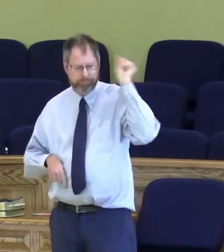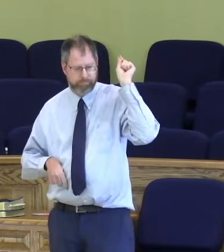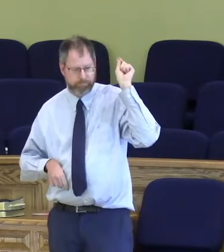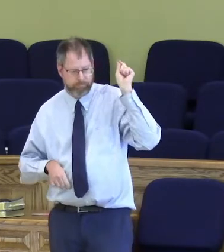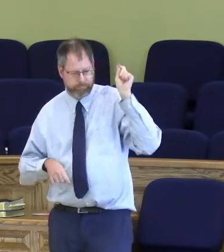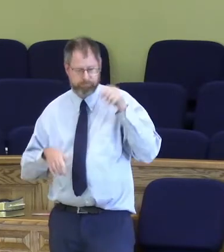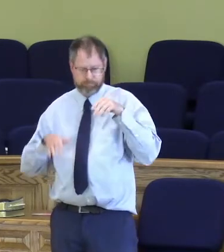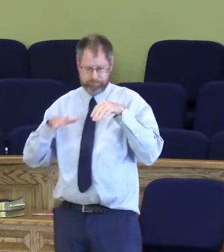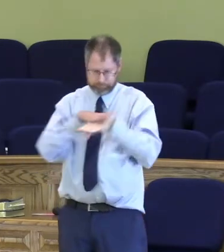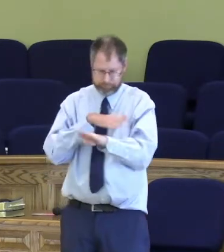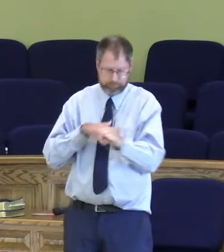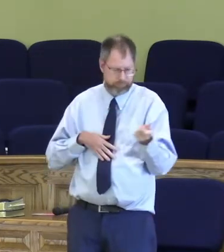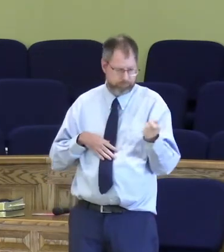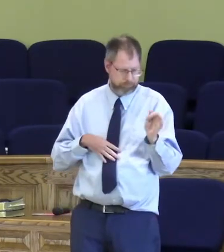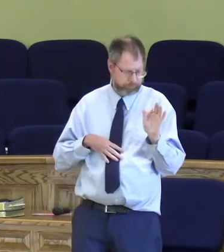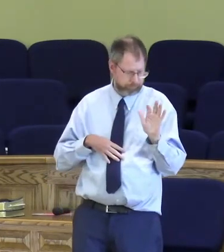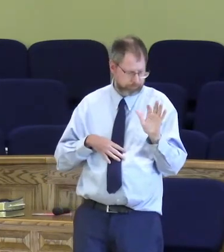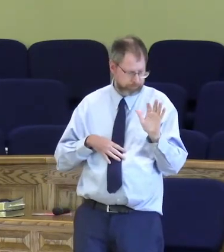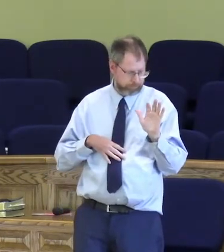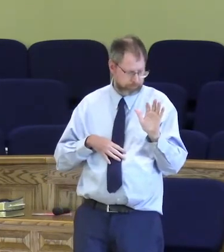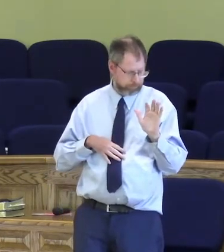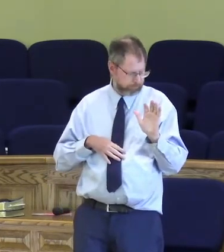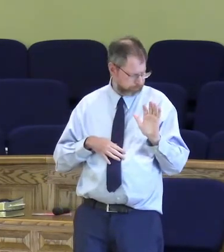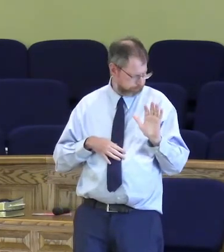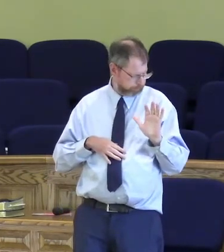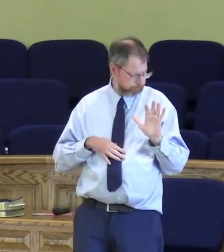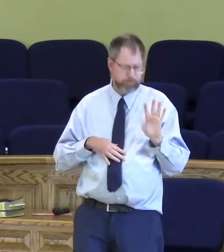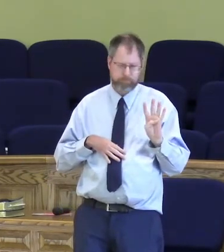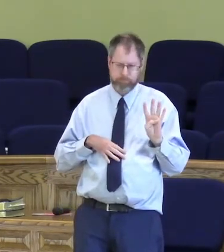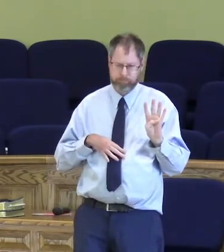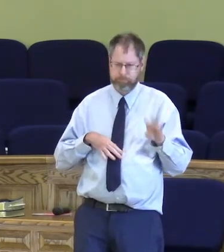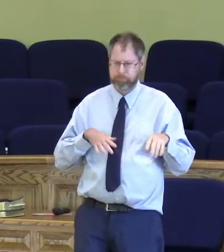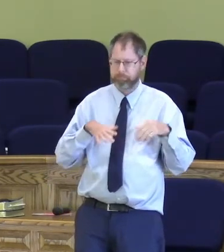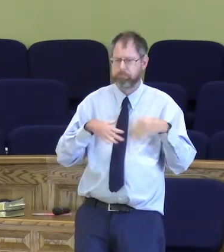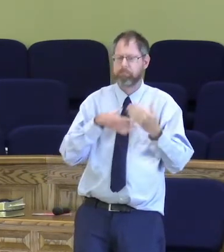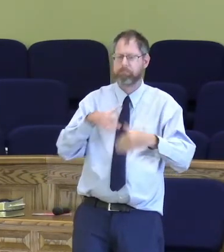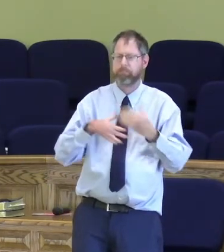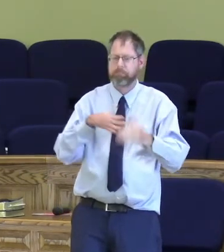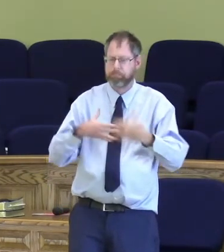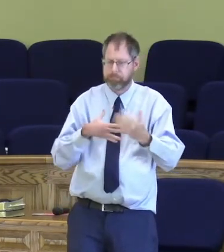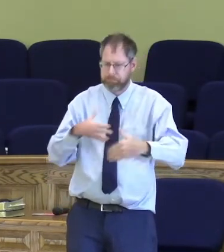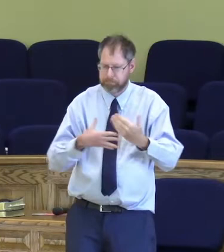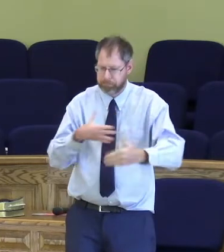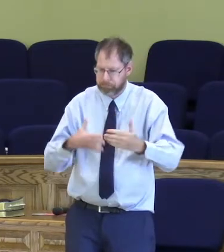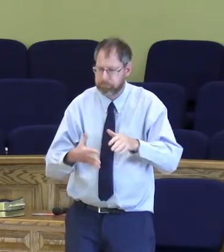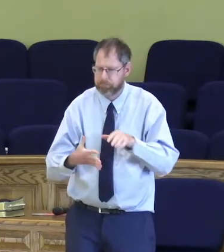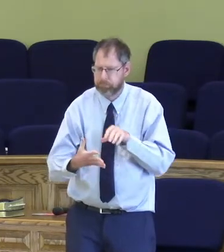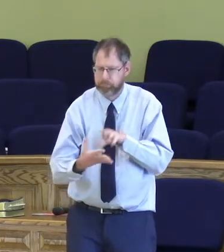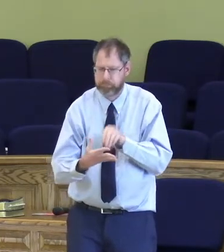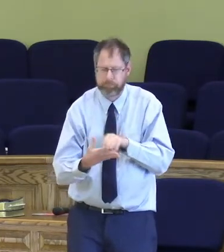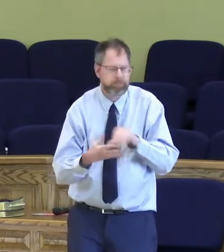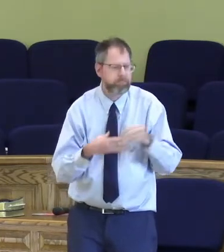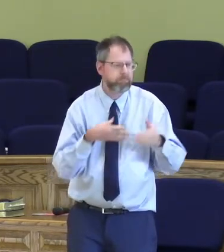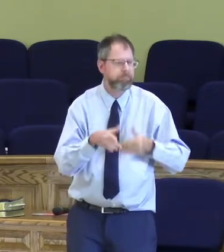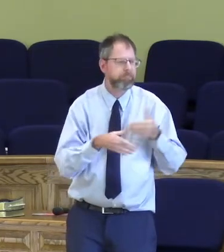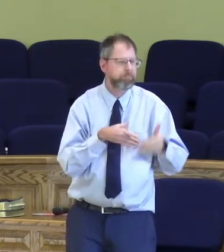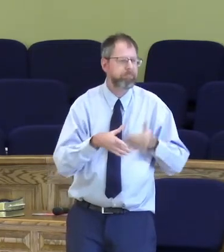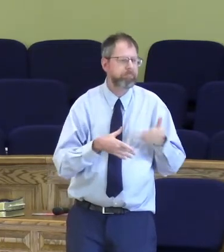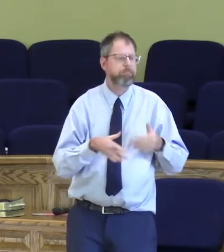again. He ended up going to Gallaudet University, which is the only liberal arts deaf university on the planet for deaf people, as you see up there. And he was